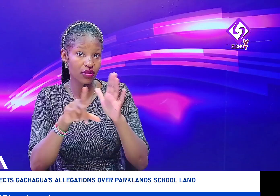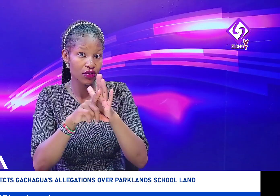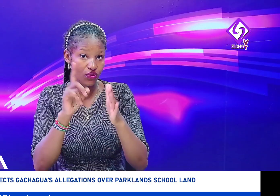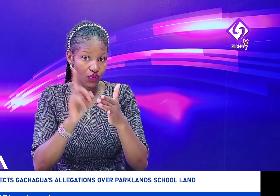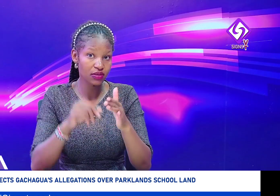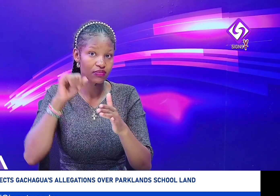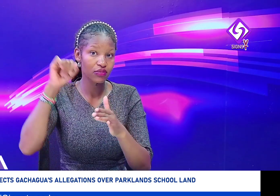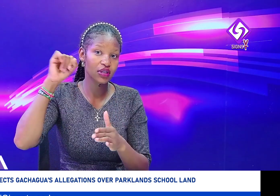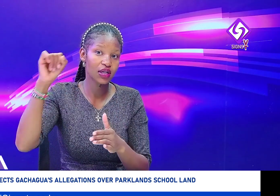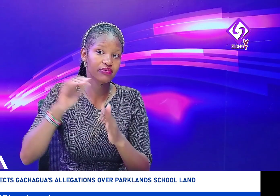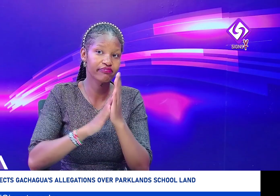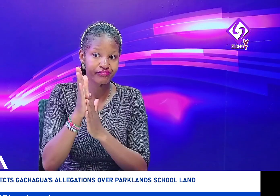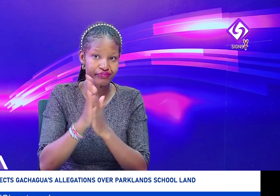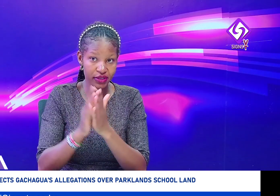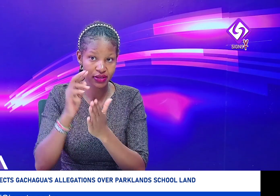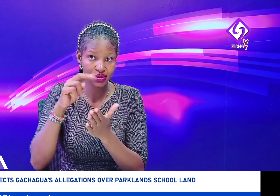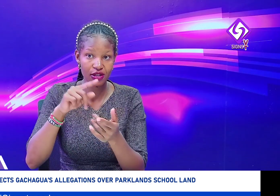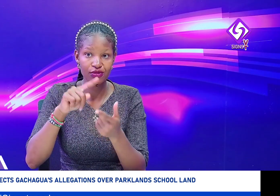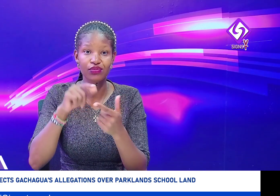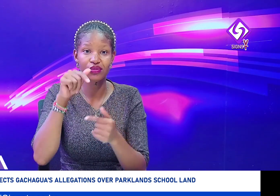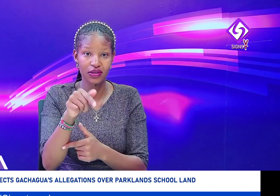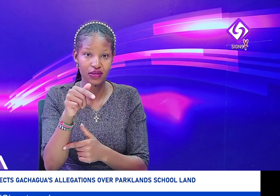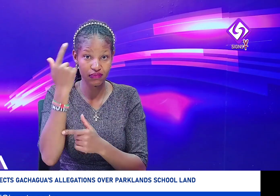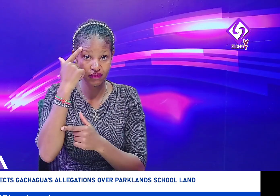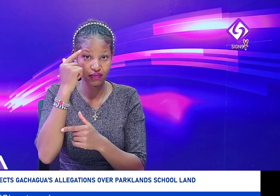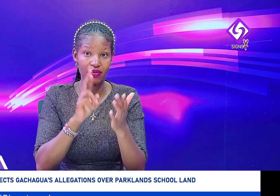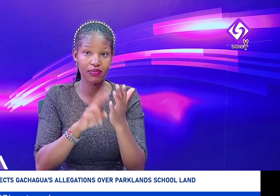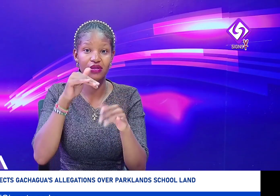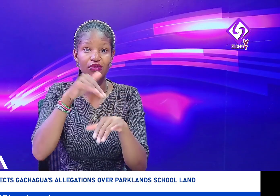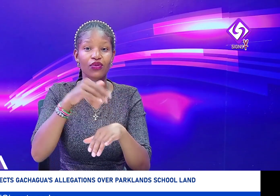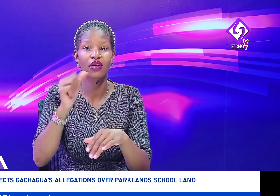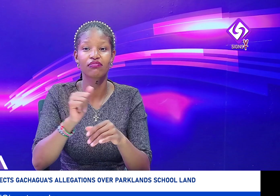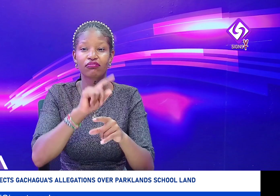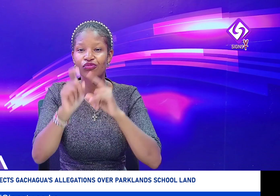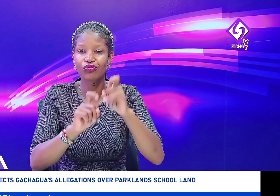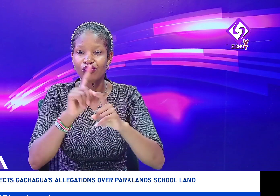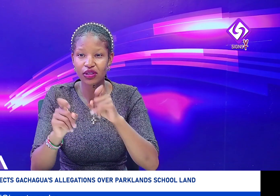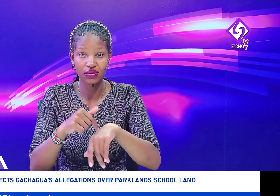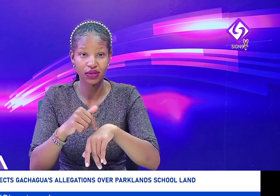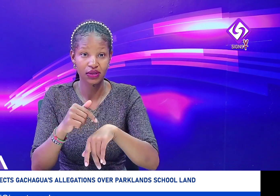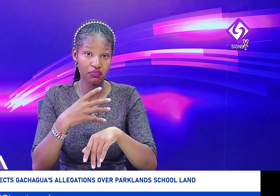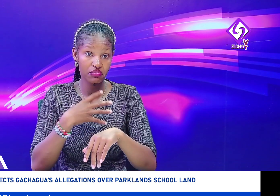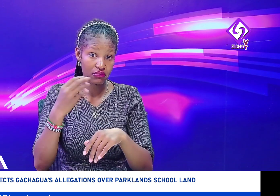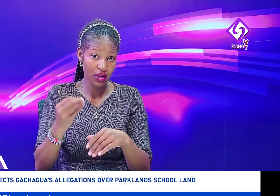In a formal response, Khalif characterized the allegations as a politically